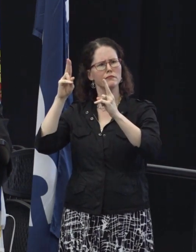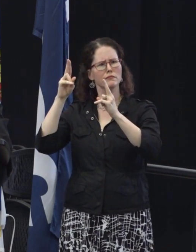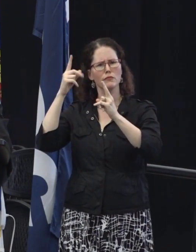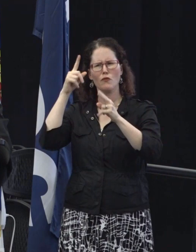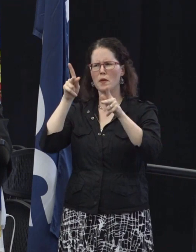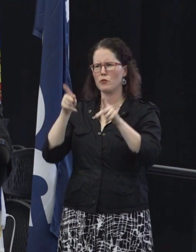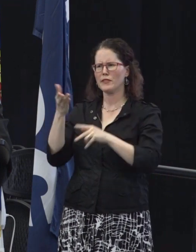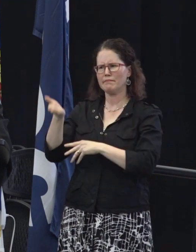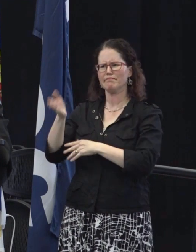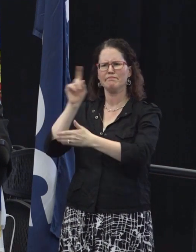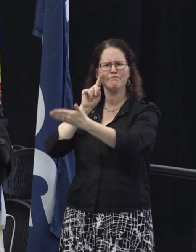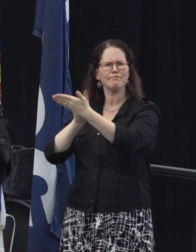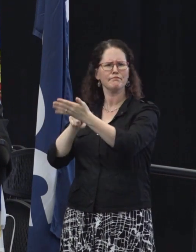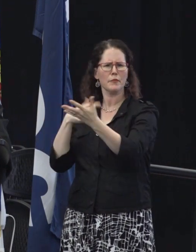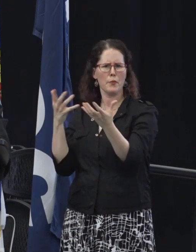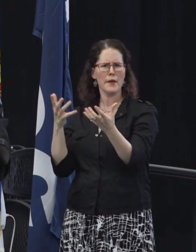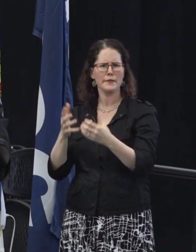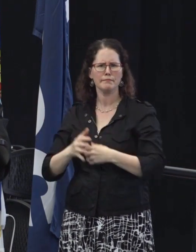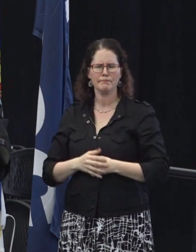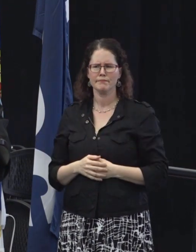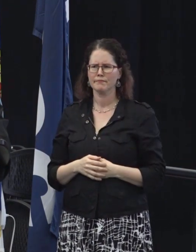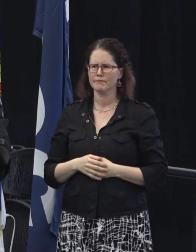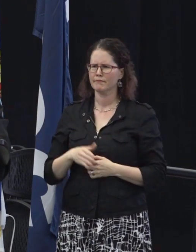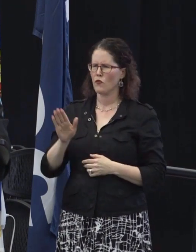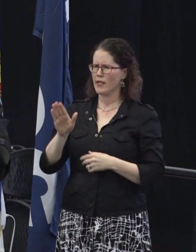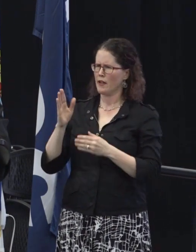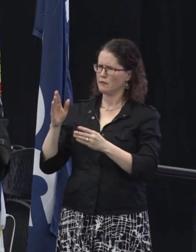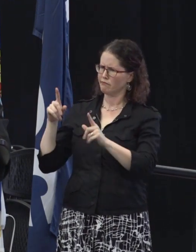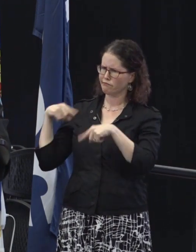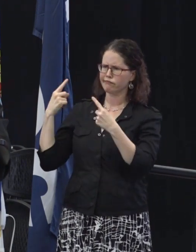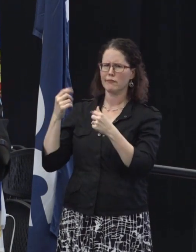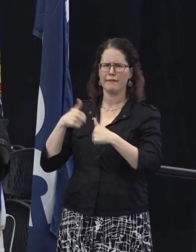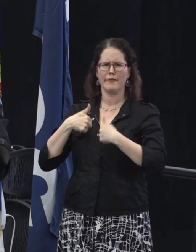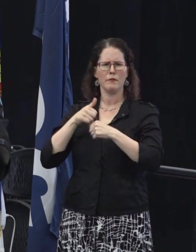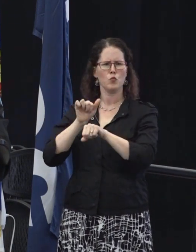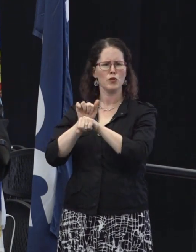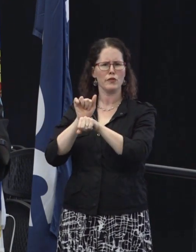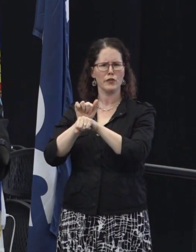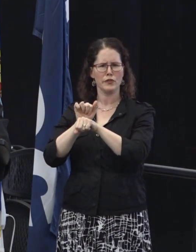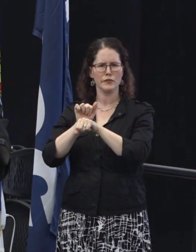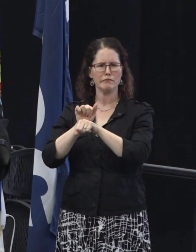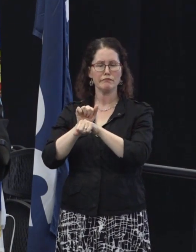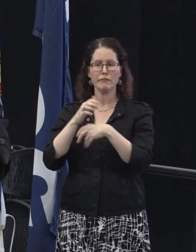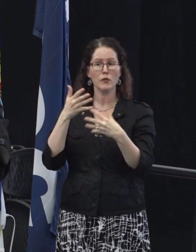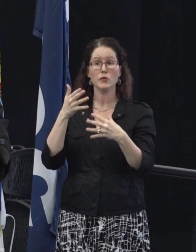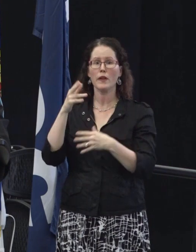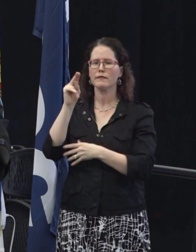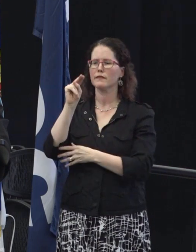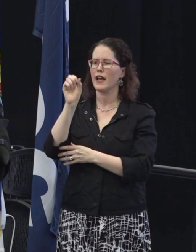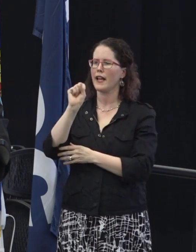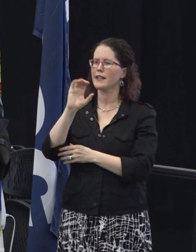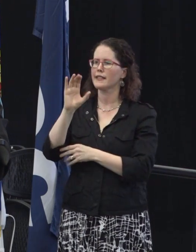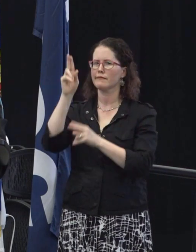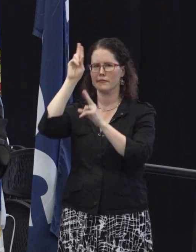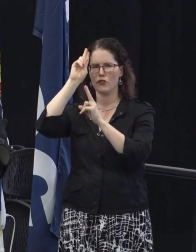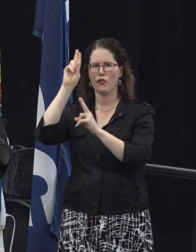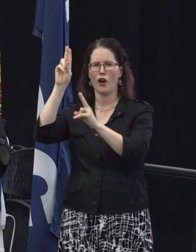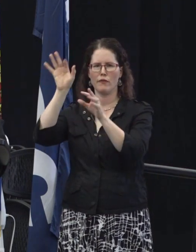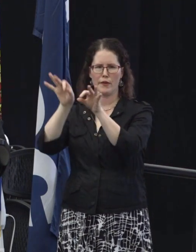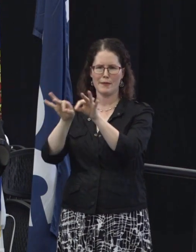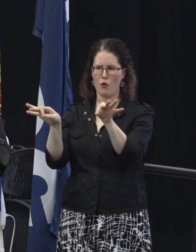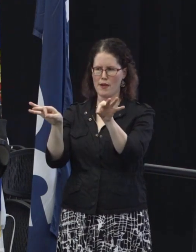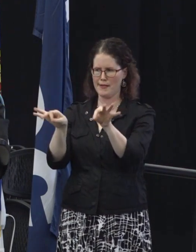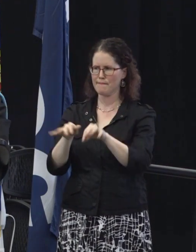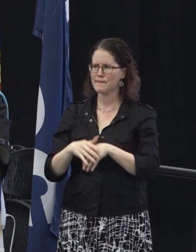we feel needs to be recognized for the work that they've done. It's the NSC Honorary Diploma. An honorary